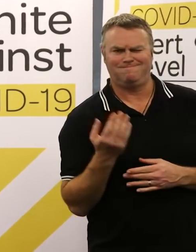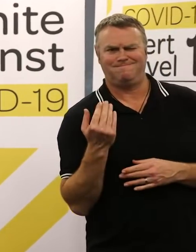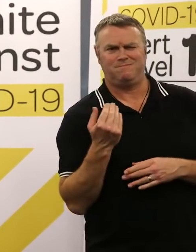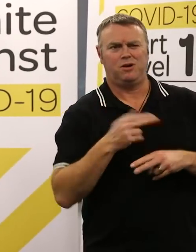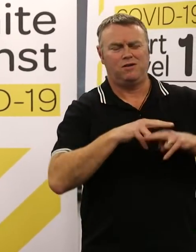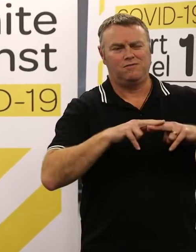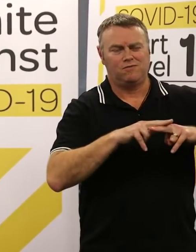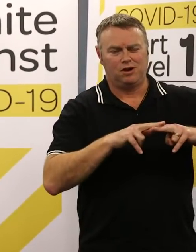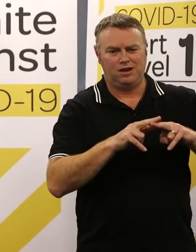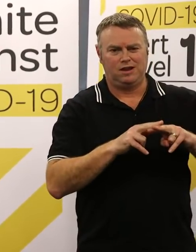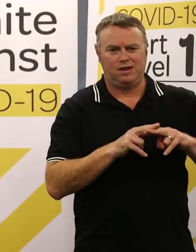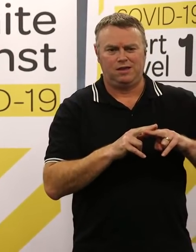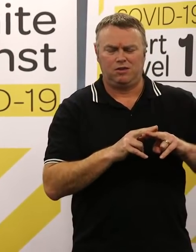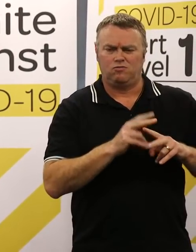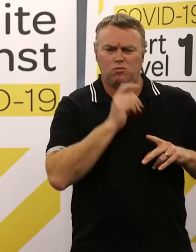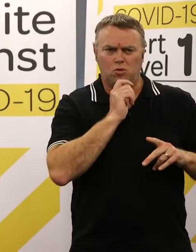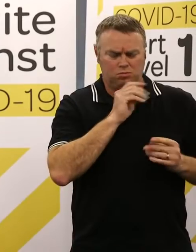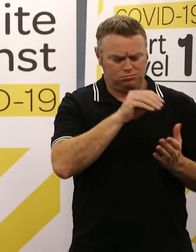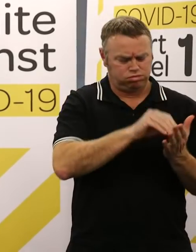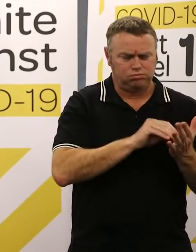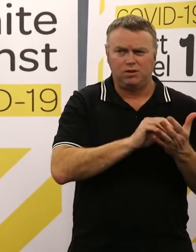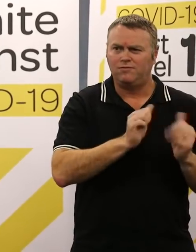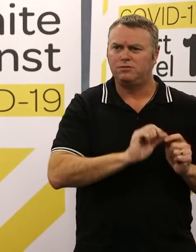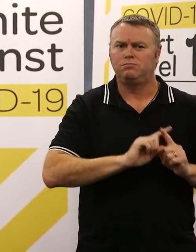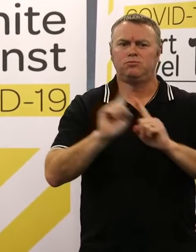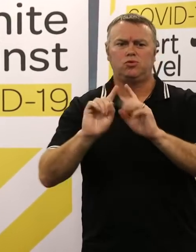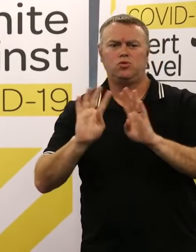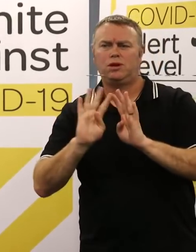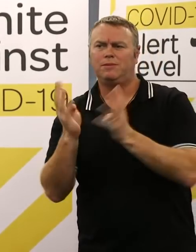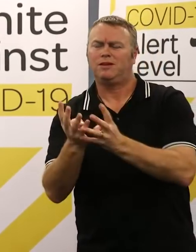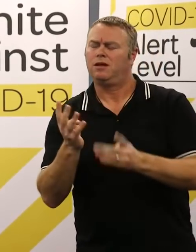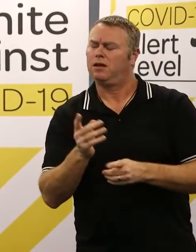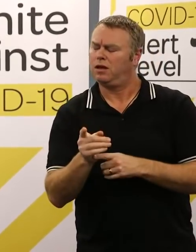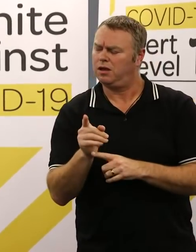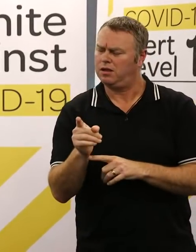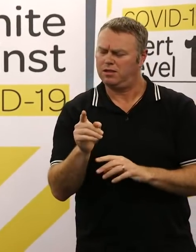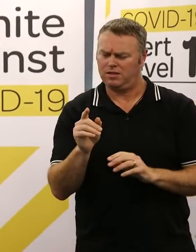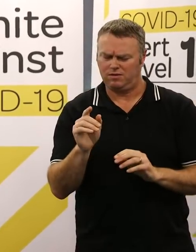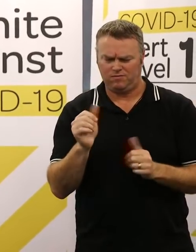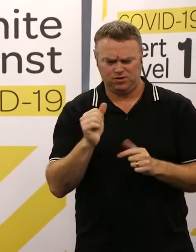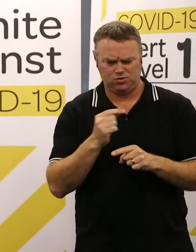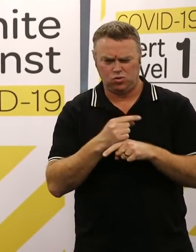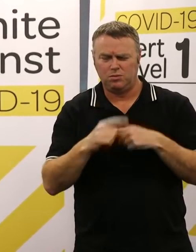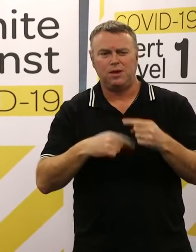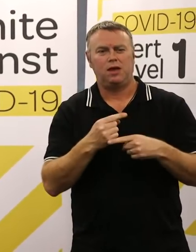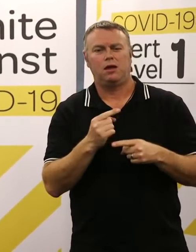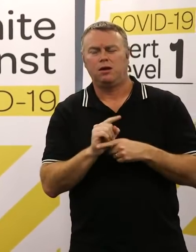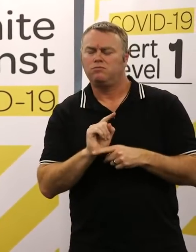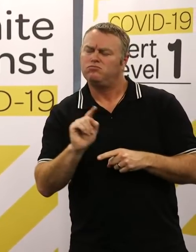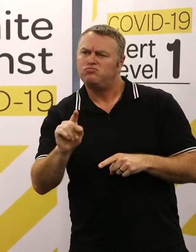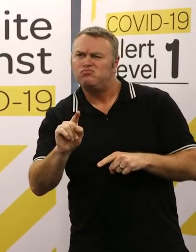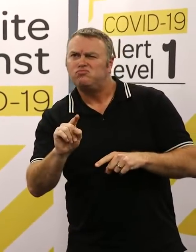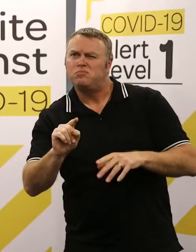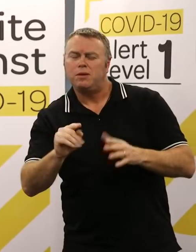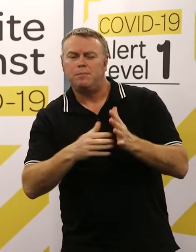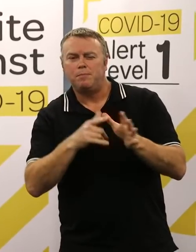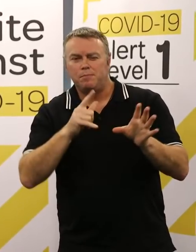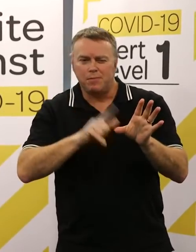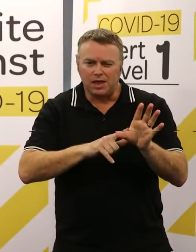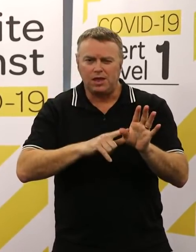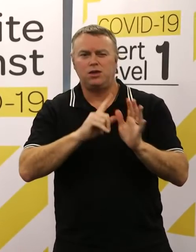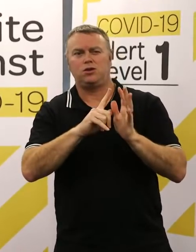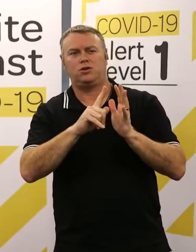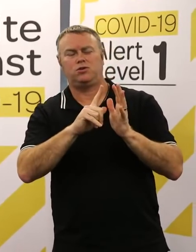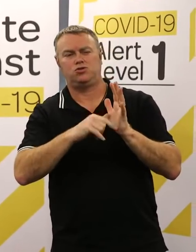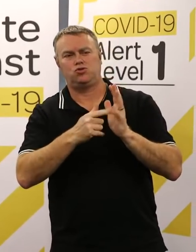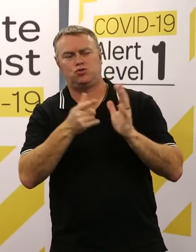that warned that by mid-June the country would have problems or could be having problems with its international supply of medical equipment